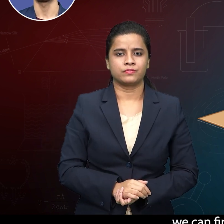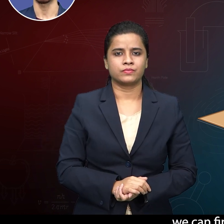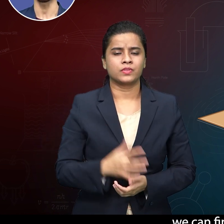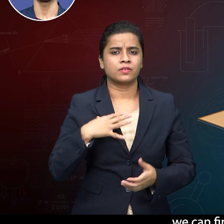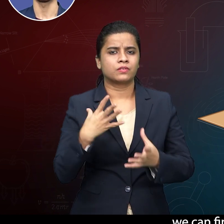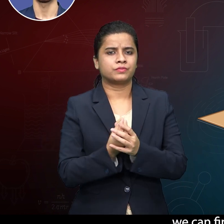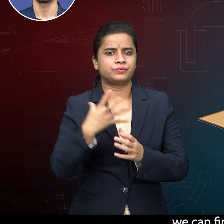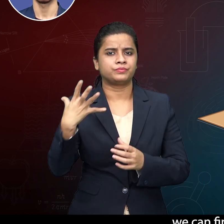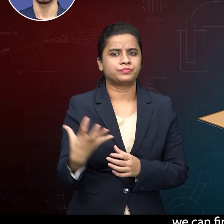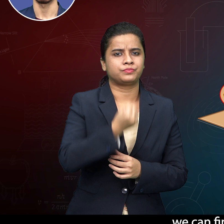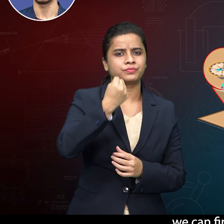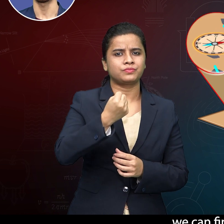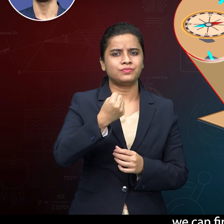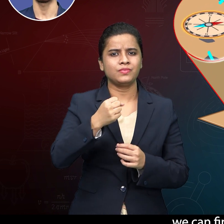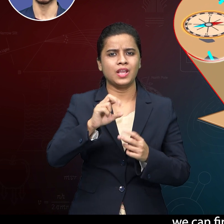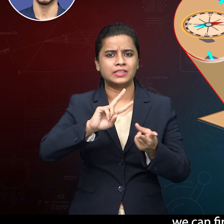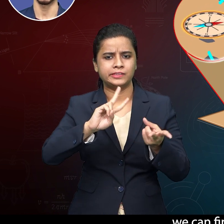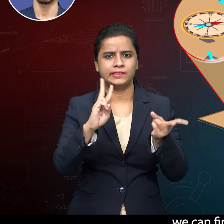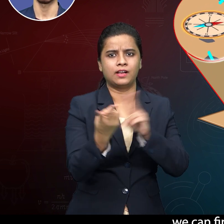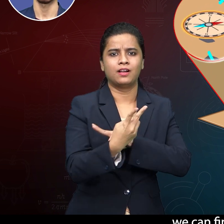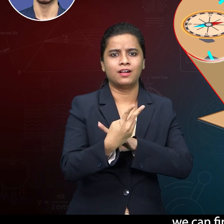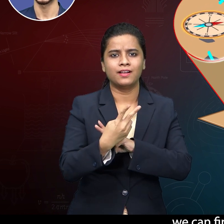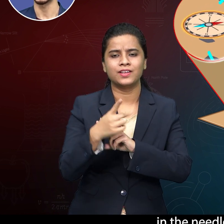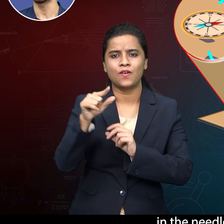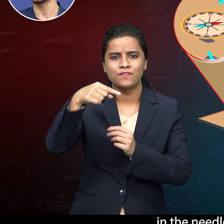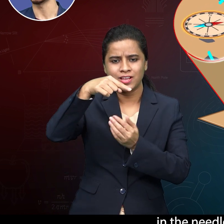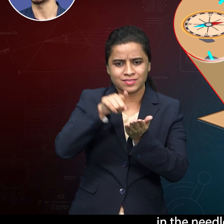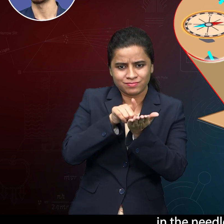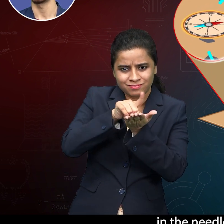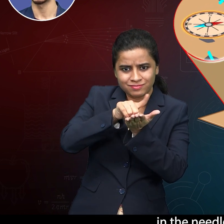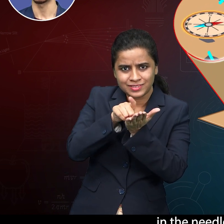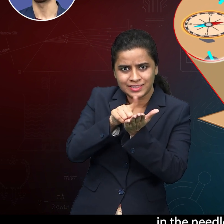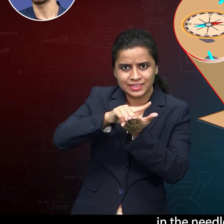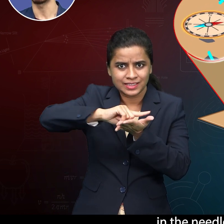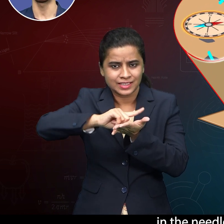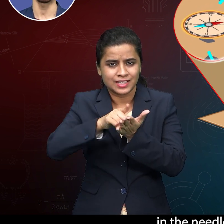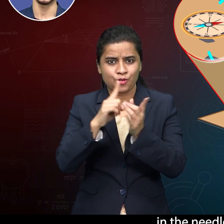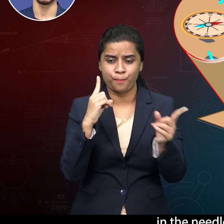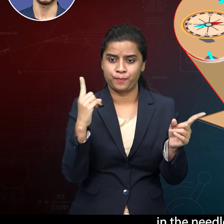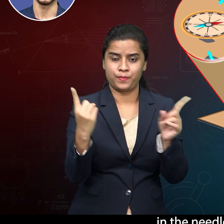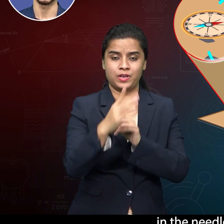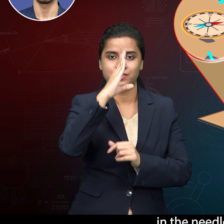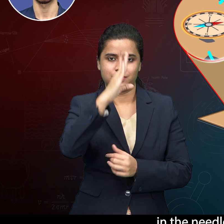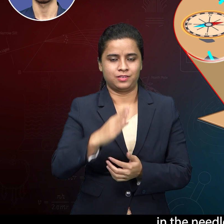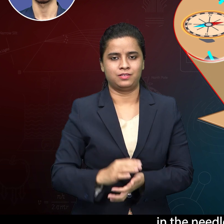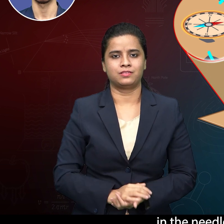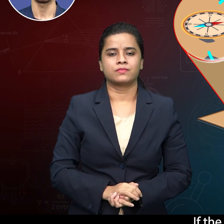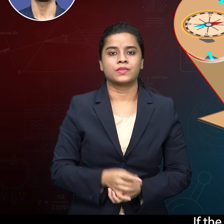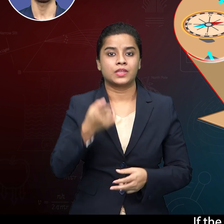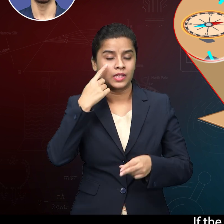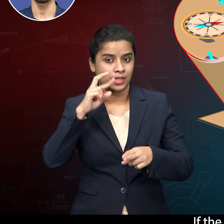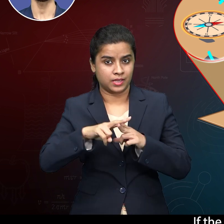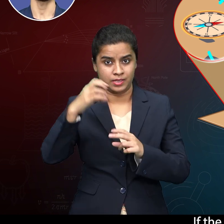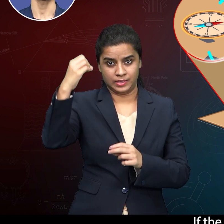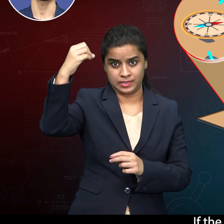We can find this by the deflection in the needle in the opposite direction. If